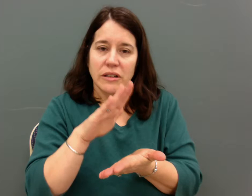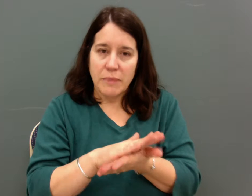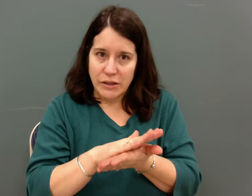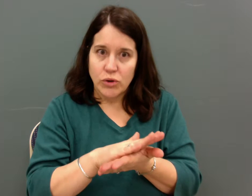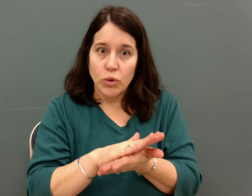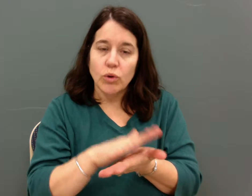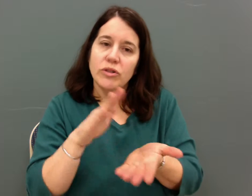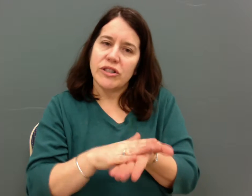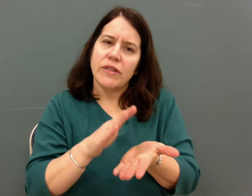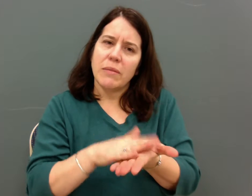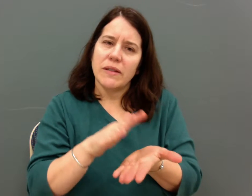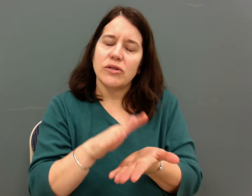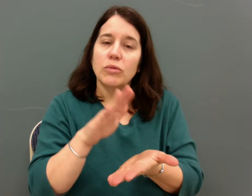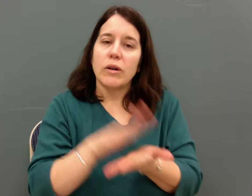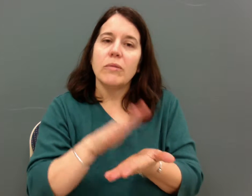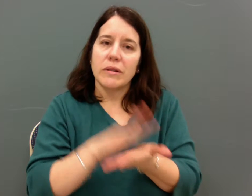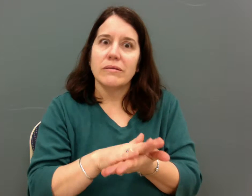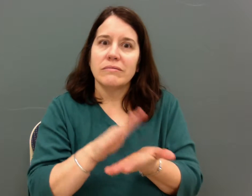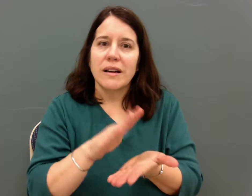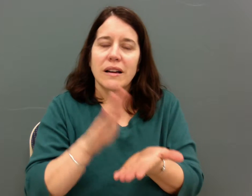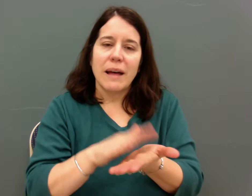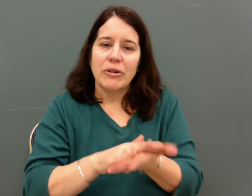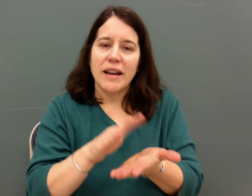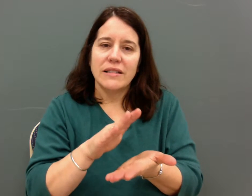about school, which is you think about the school marm, clapping her hands for